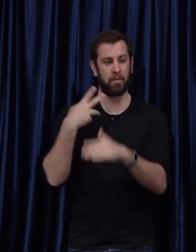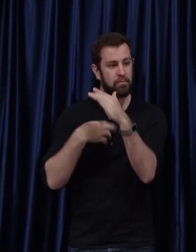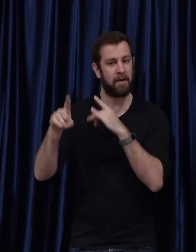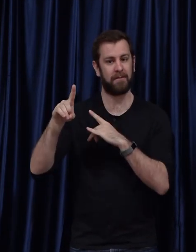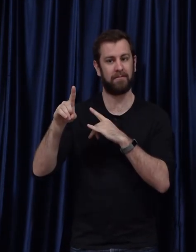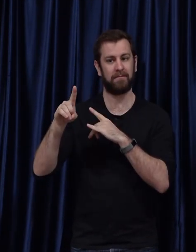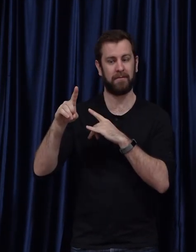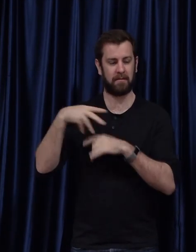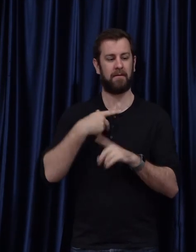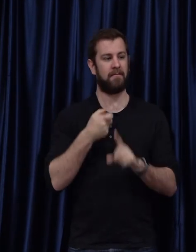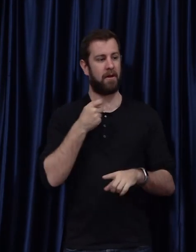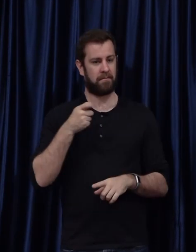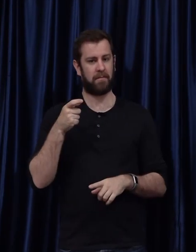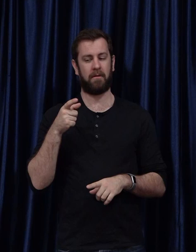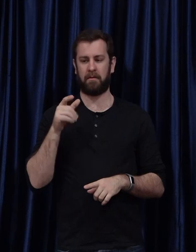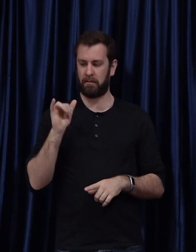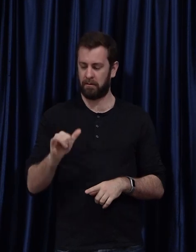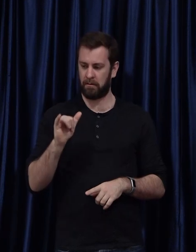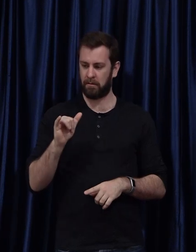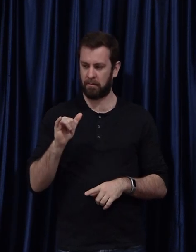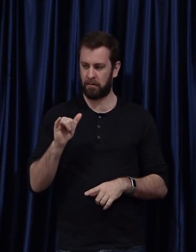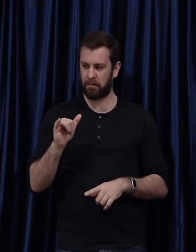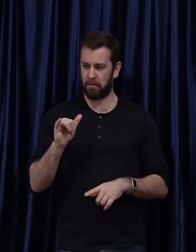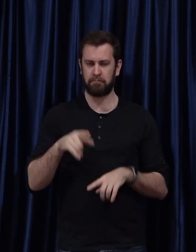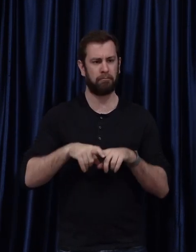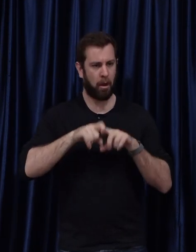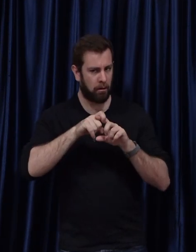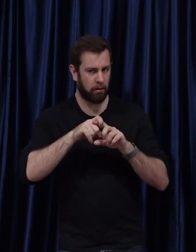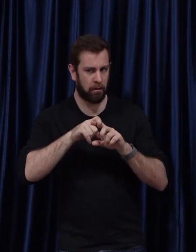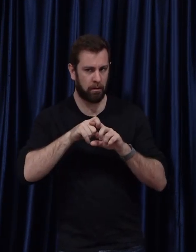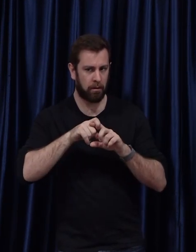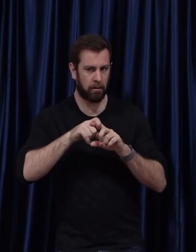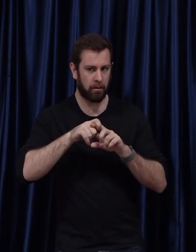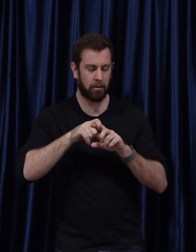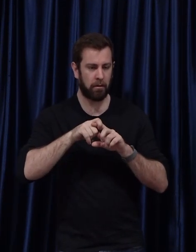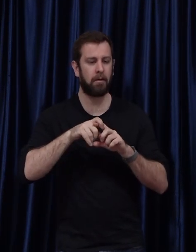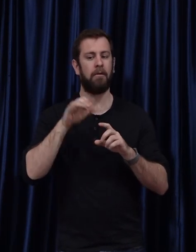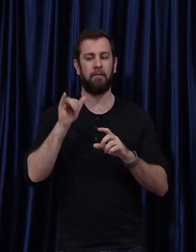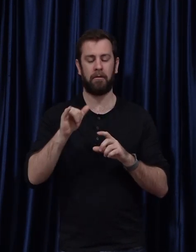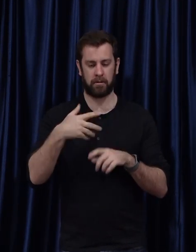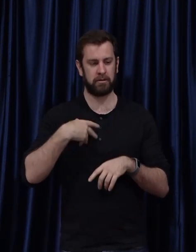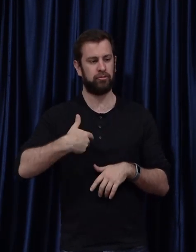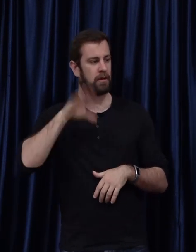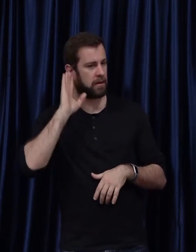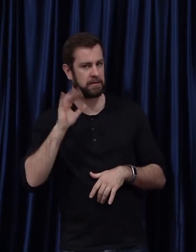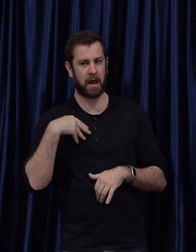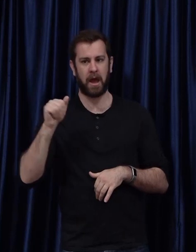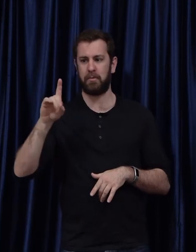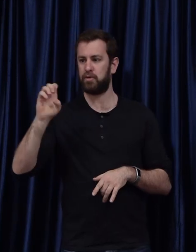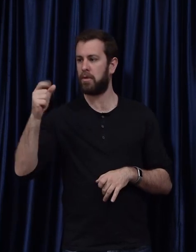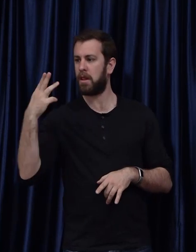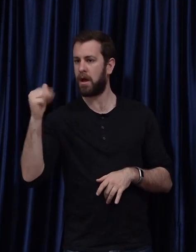from the rear and then he pauses and he extends an attentive ear to Abdullah ibn